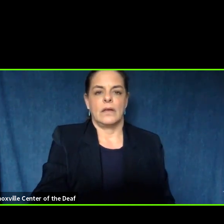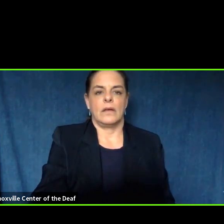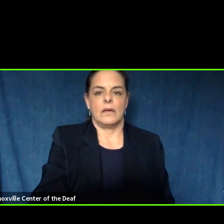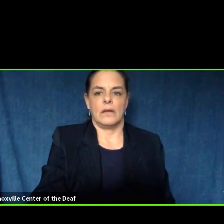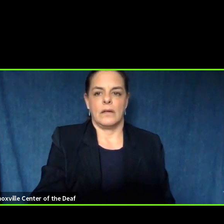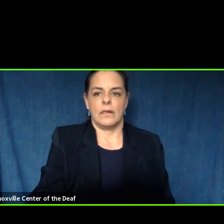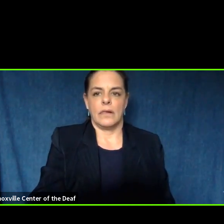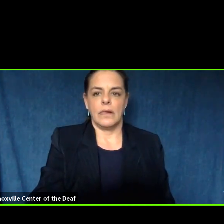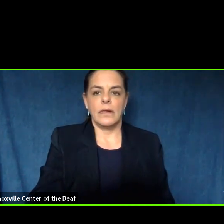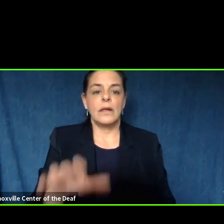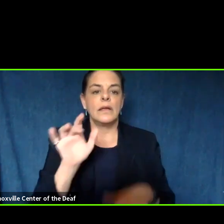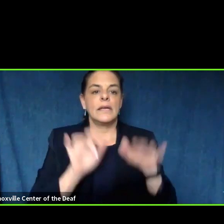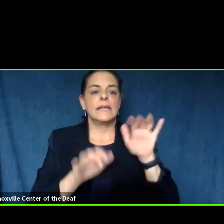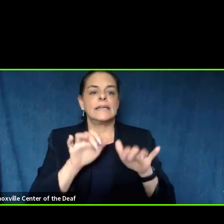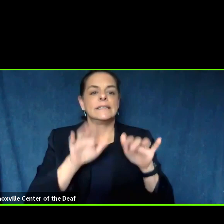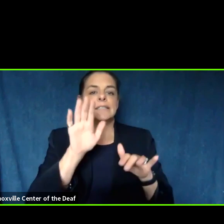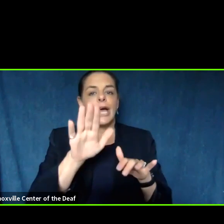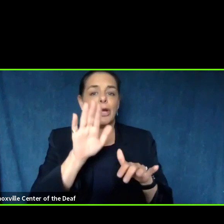you're affiliated with.